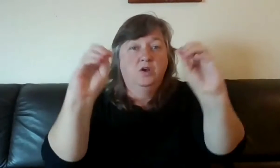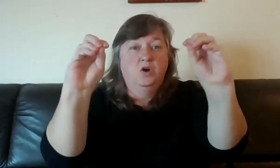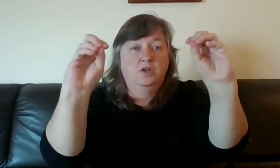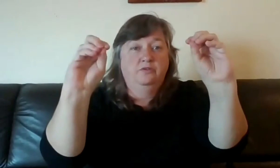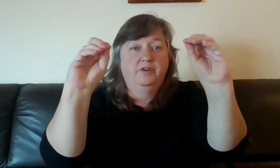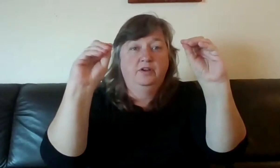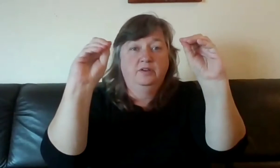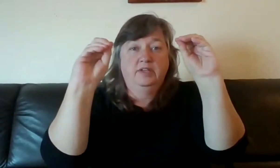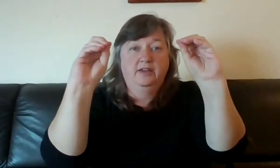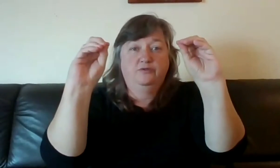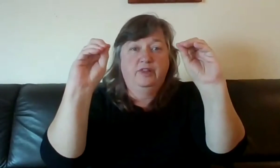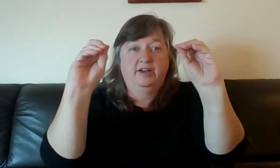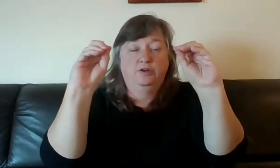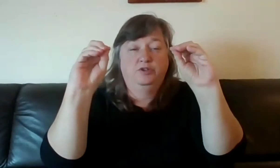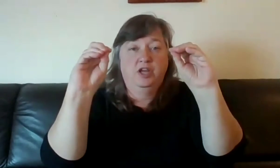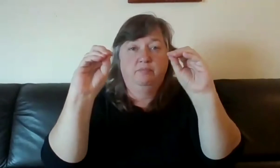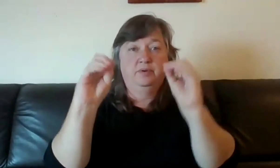All your fingers, again, flat O shape.